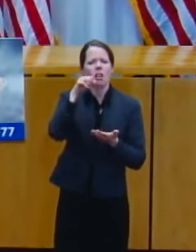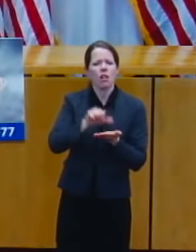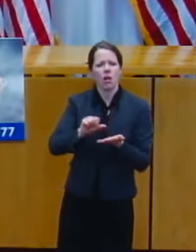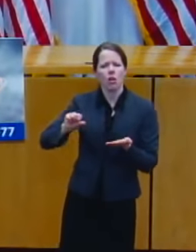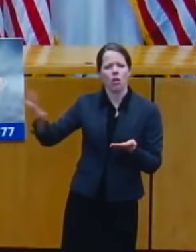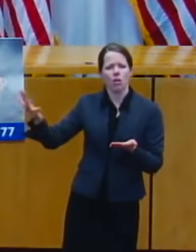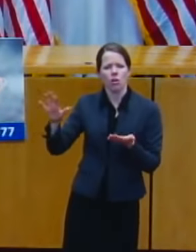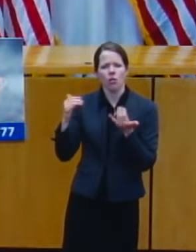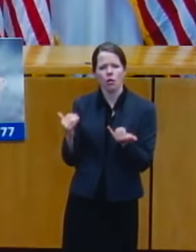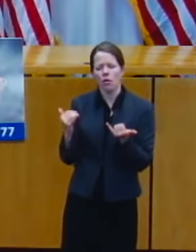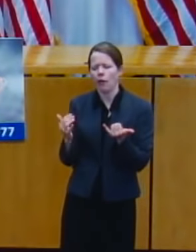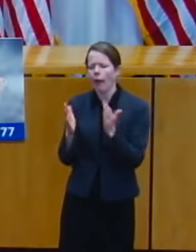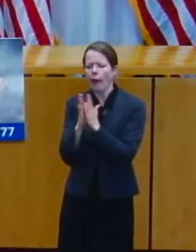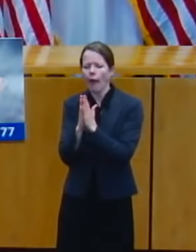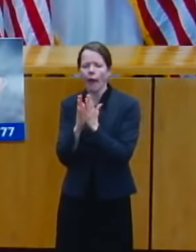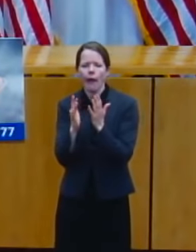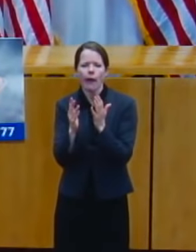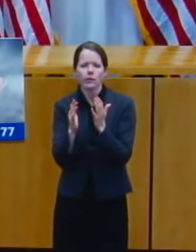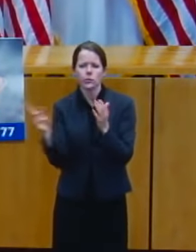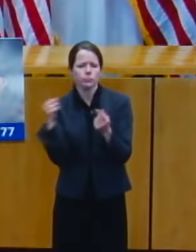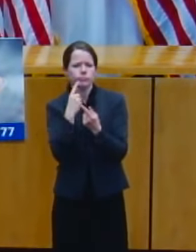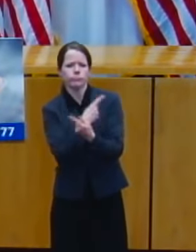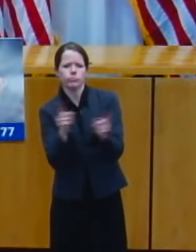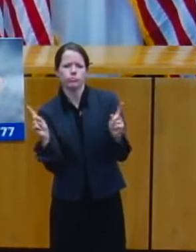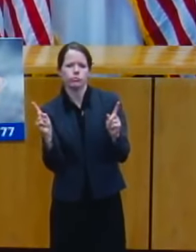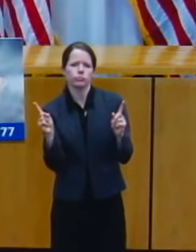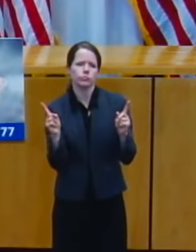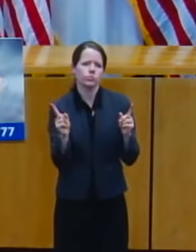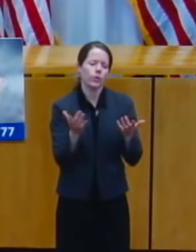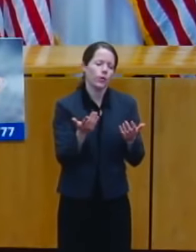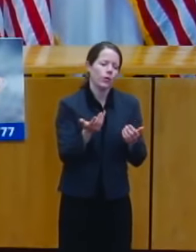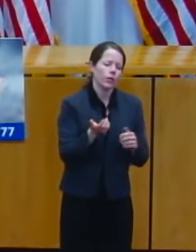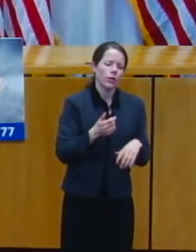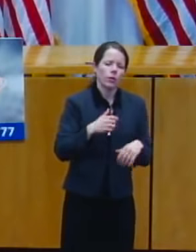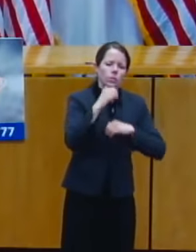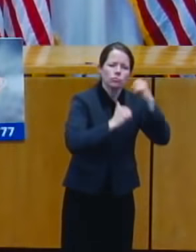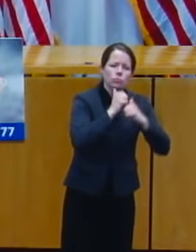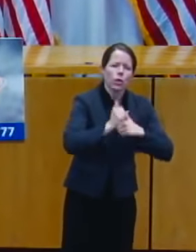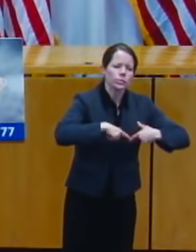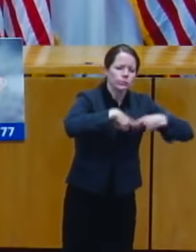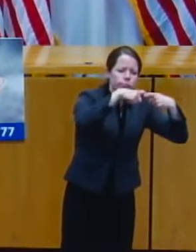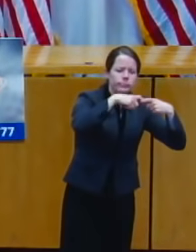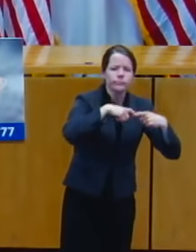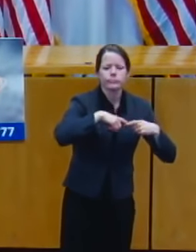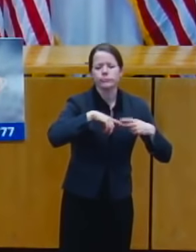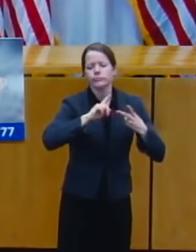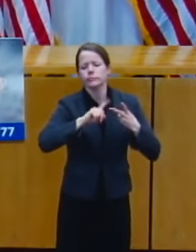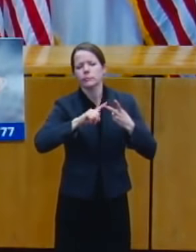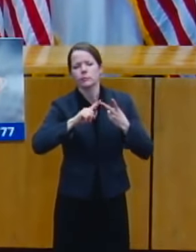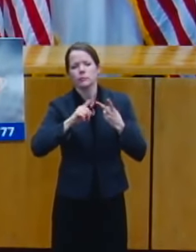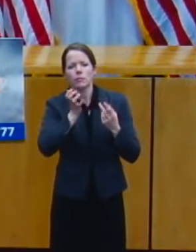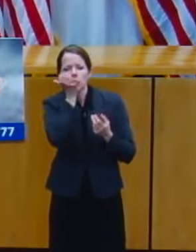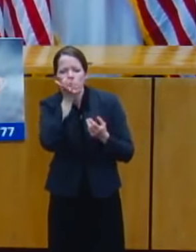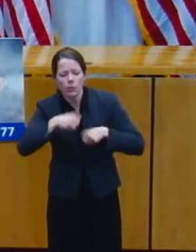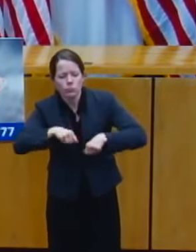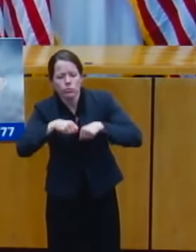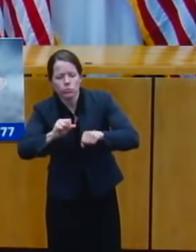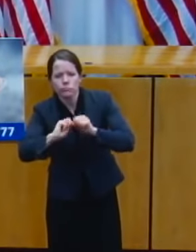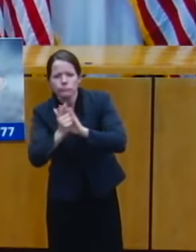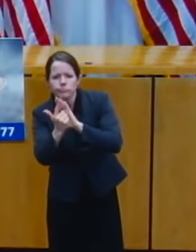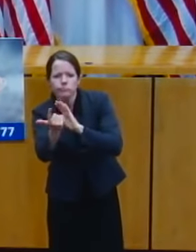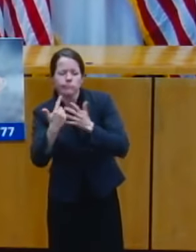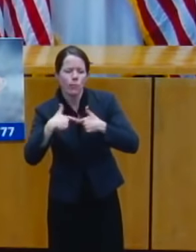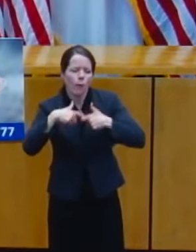construction, stop things like gardening, landscaping, limit contact, just with patients. Have you seen that letter, and do you intend